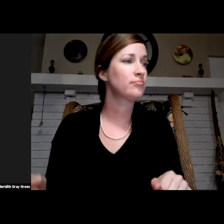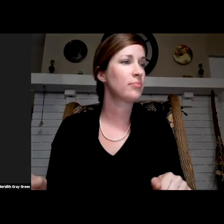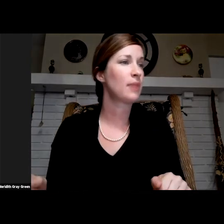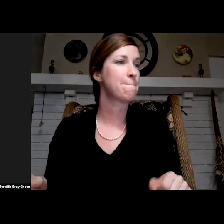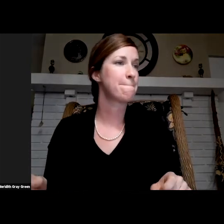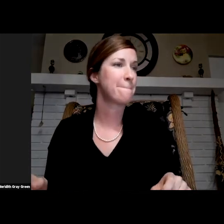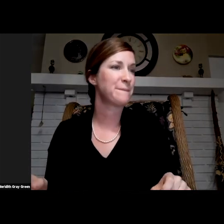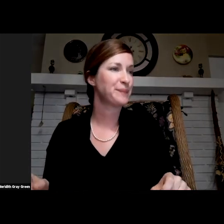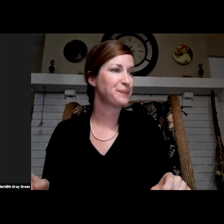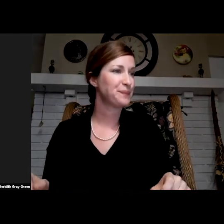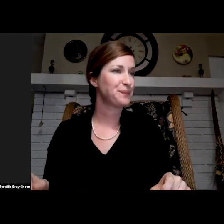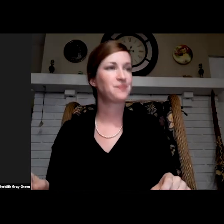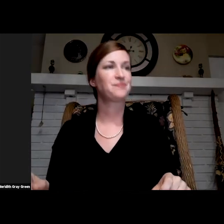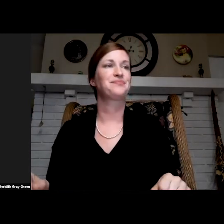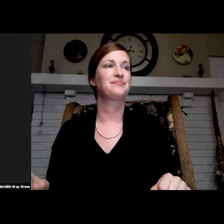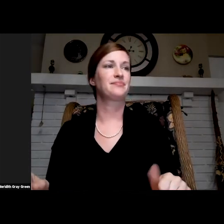All right.